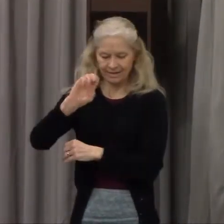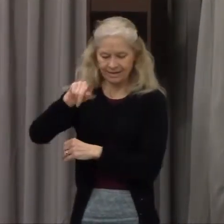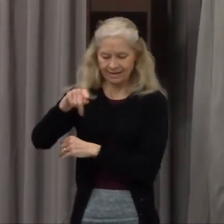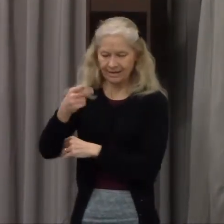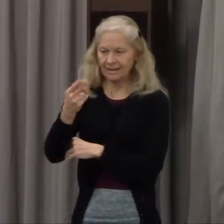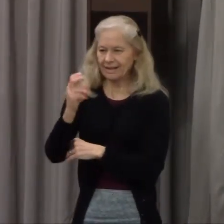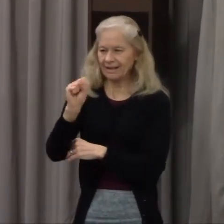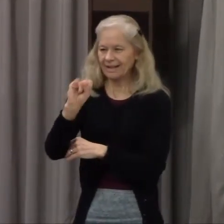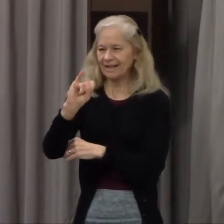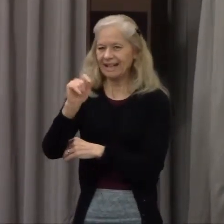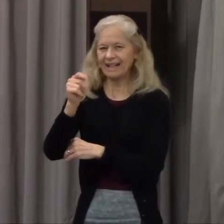the helmet of salvation,